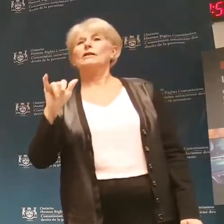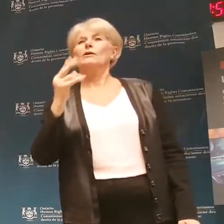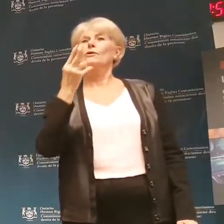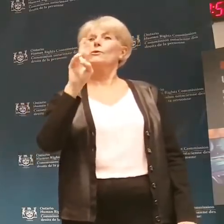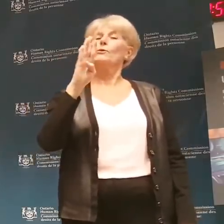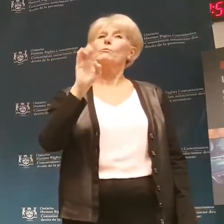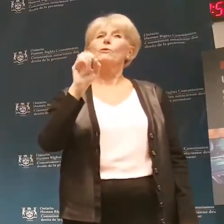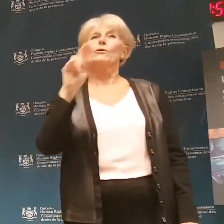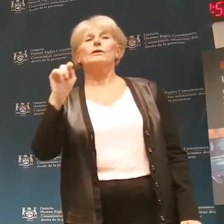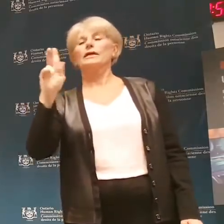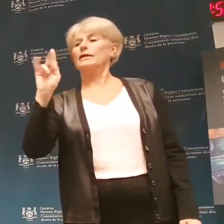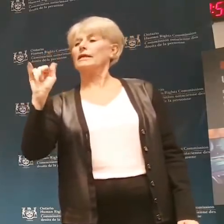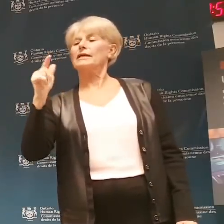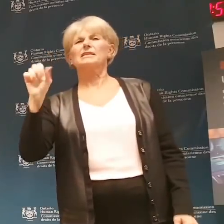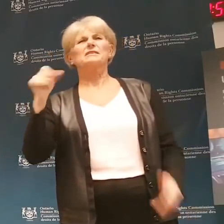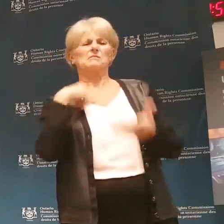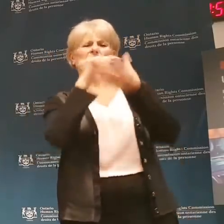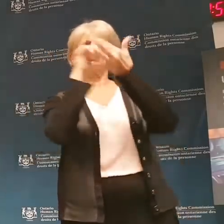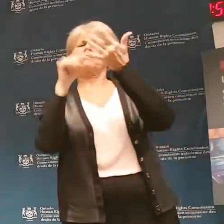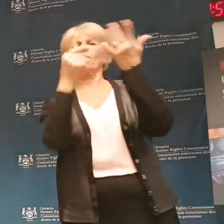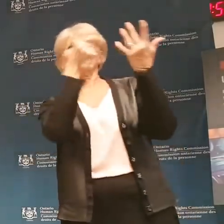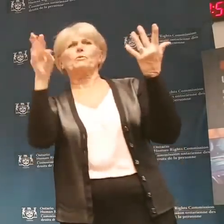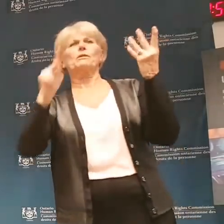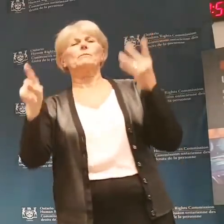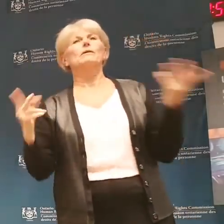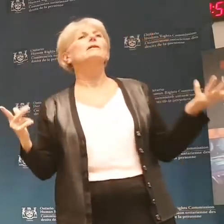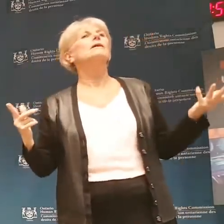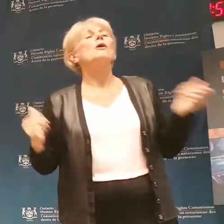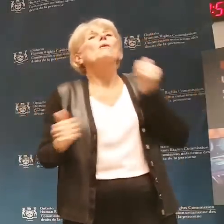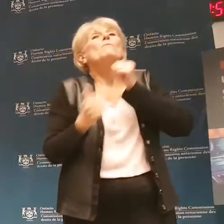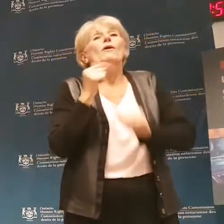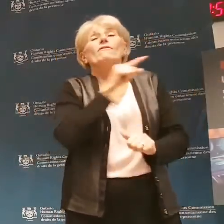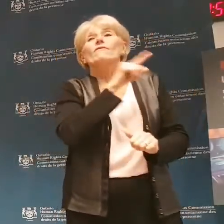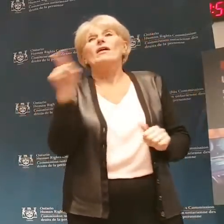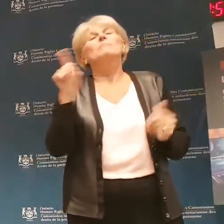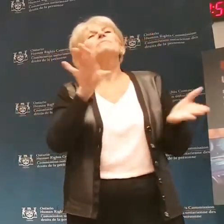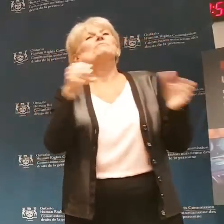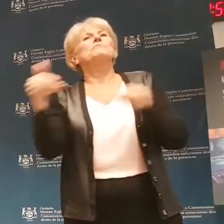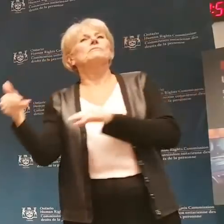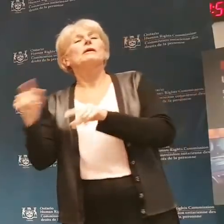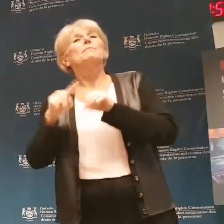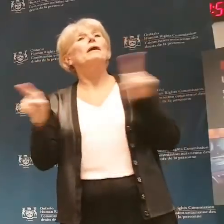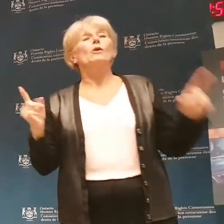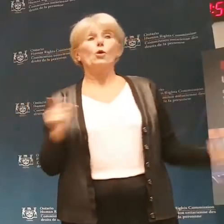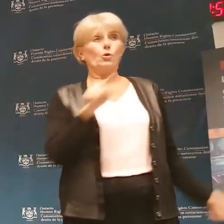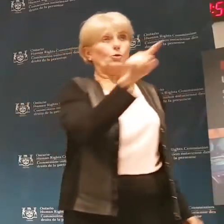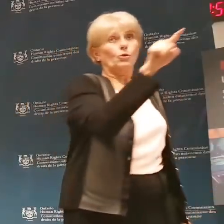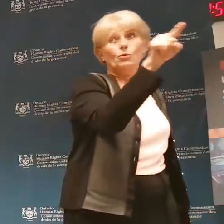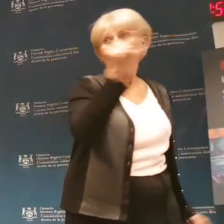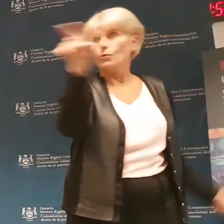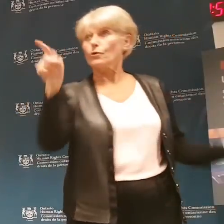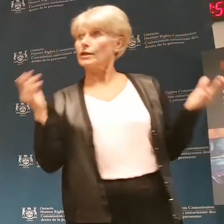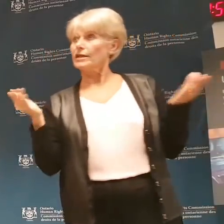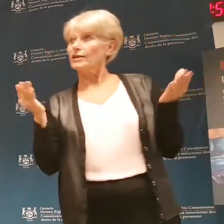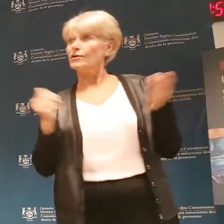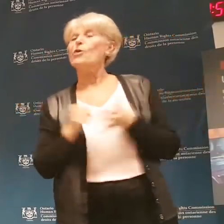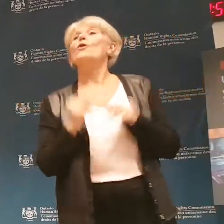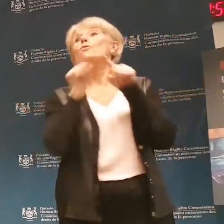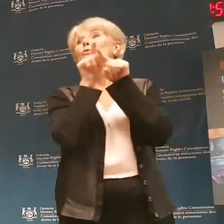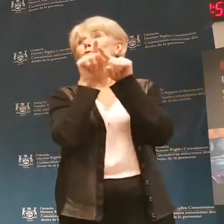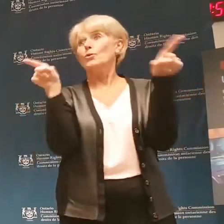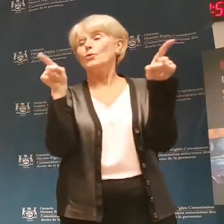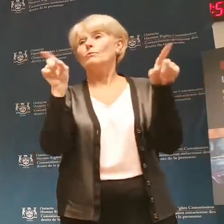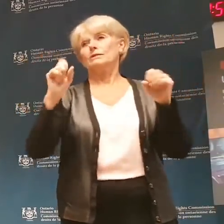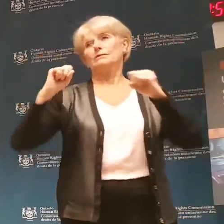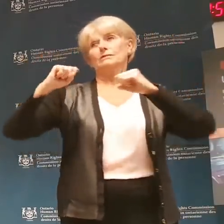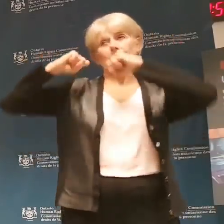Loeb, Kingsley Gilliam, to name a few. Most of them have passed on, but you are here, and you must